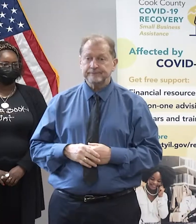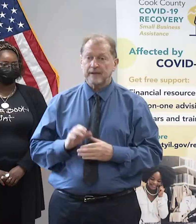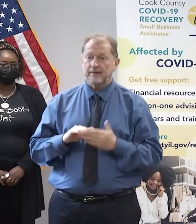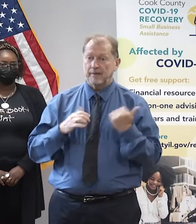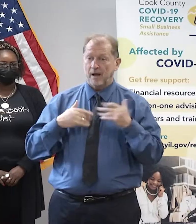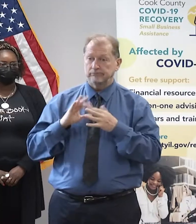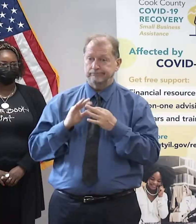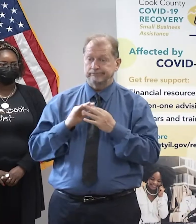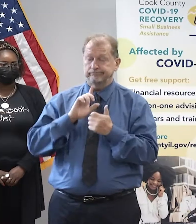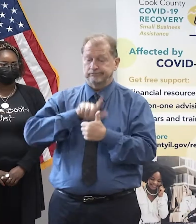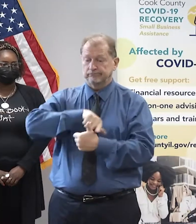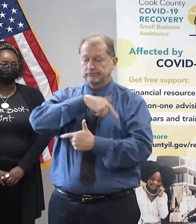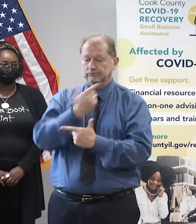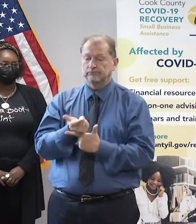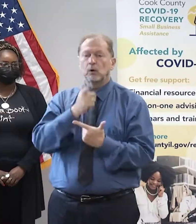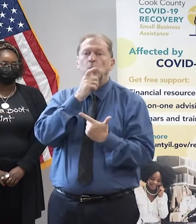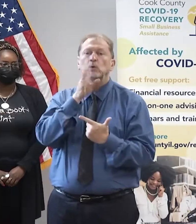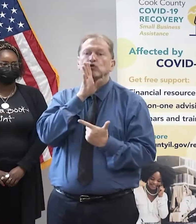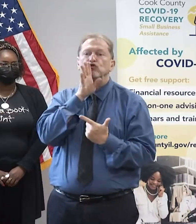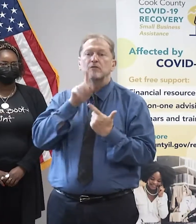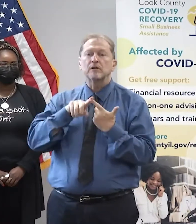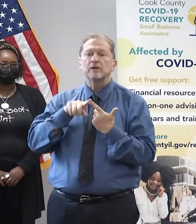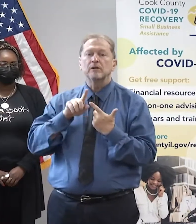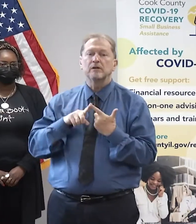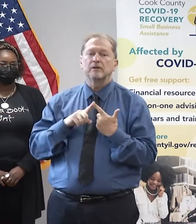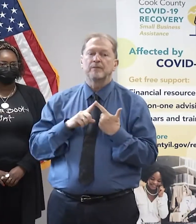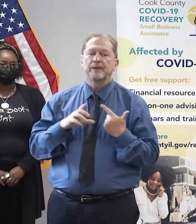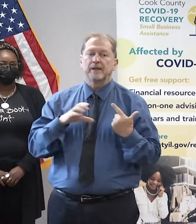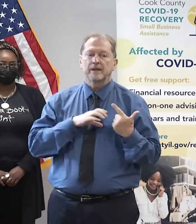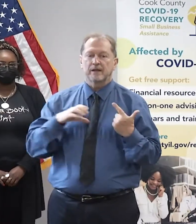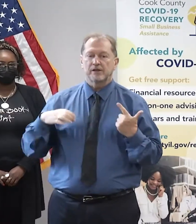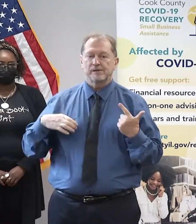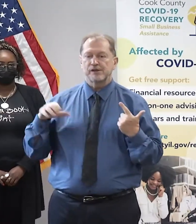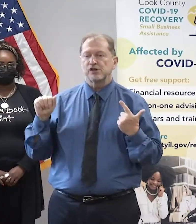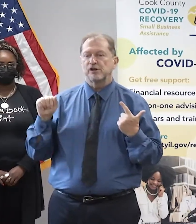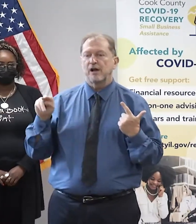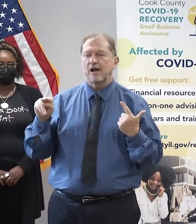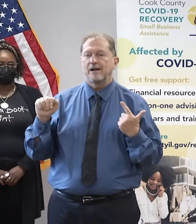we're going to hear next from Commissioner Anaya.